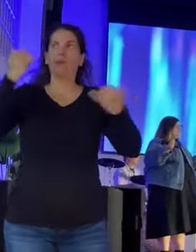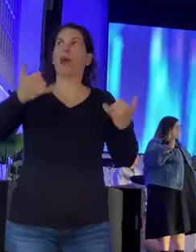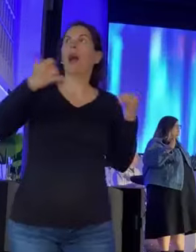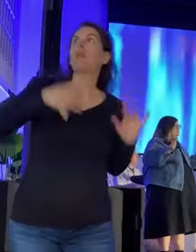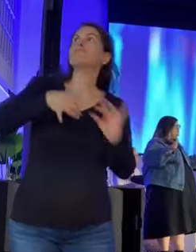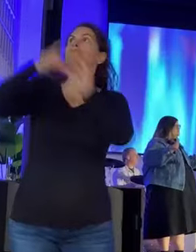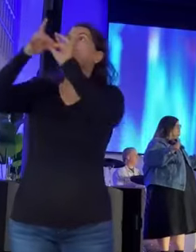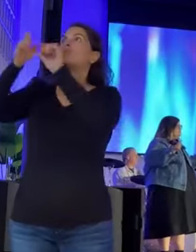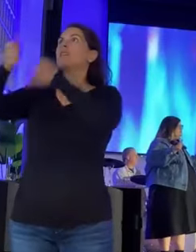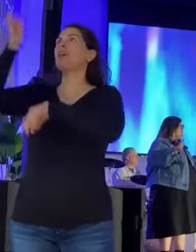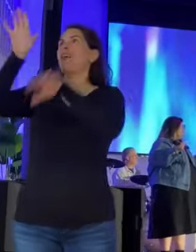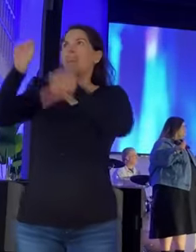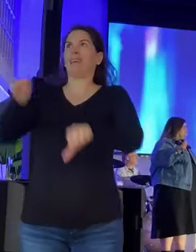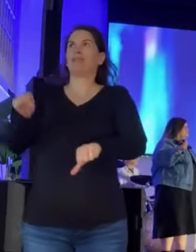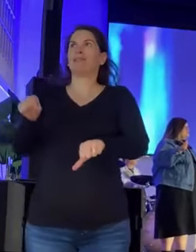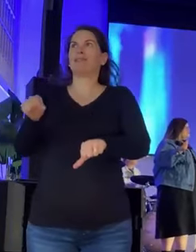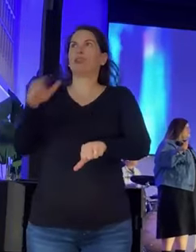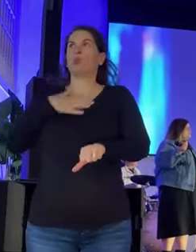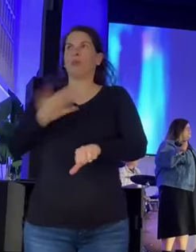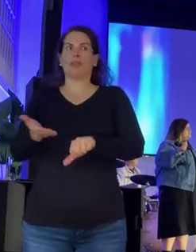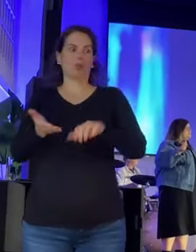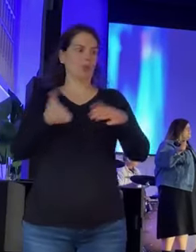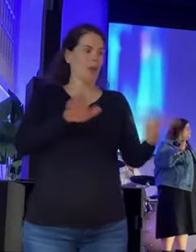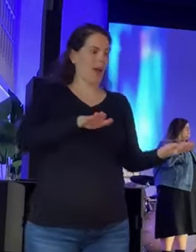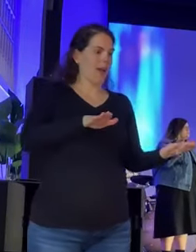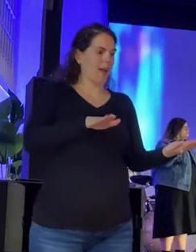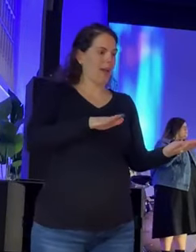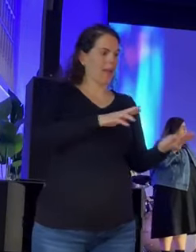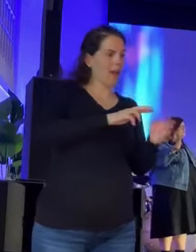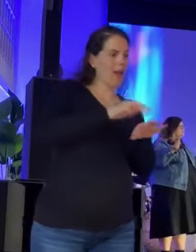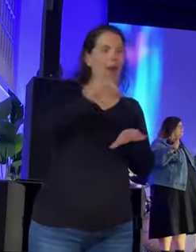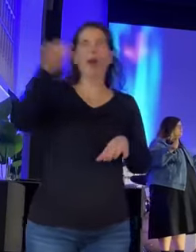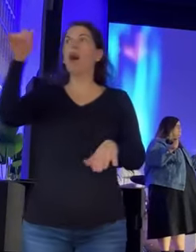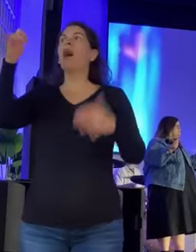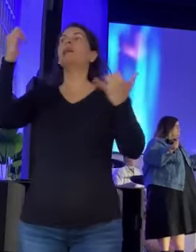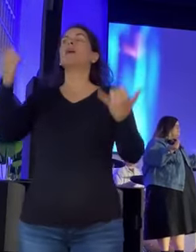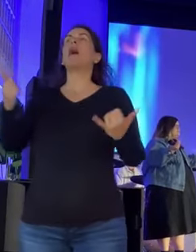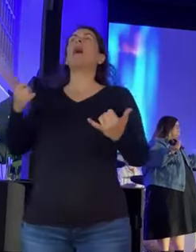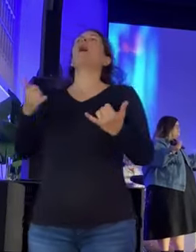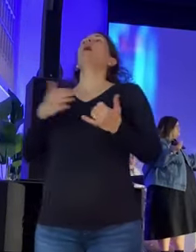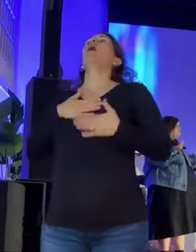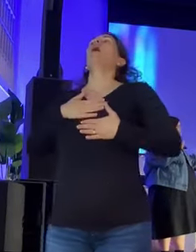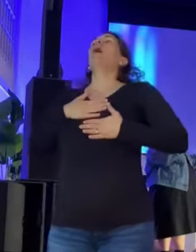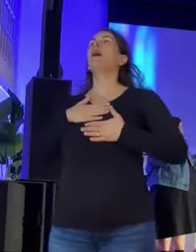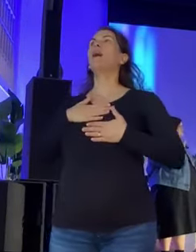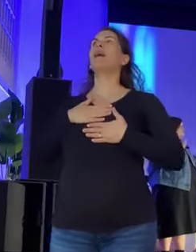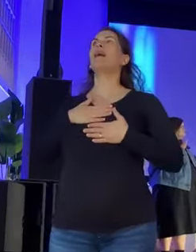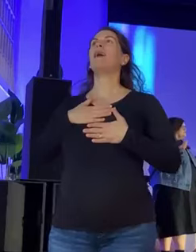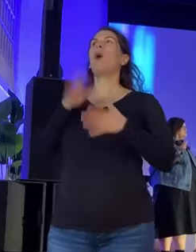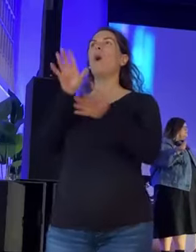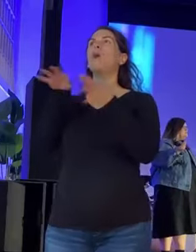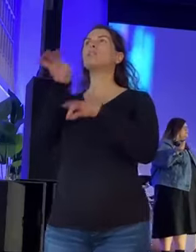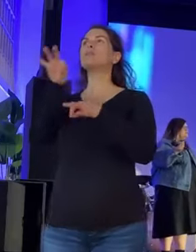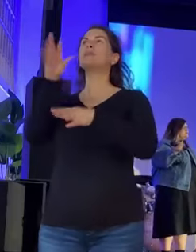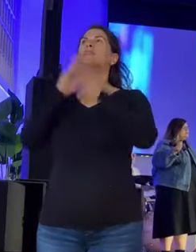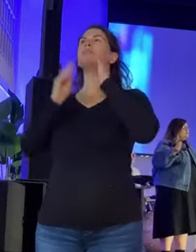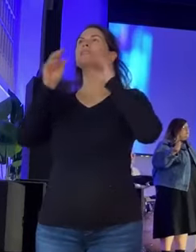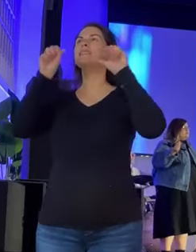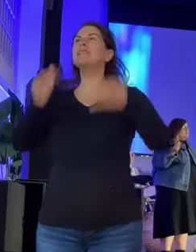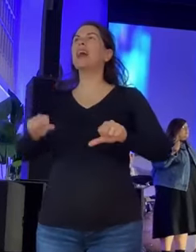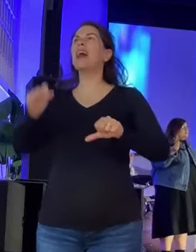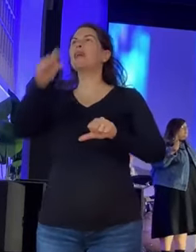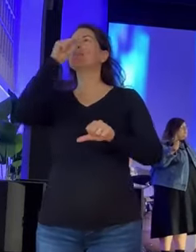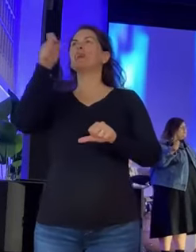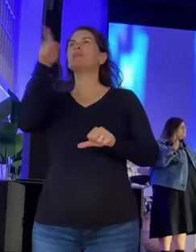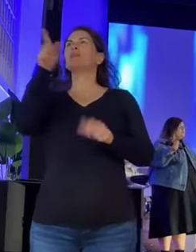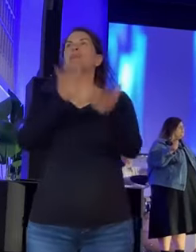through your sacrifice and through your resurrection, that we can stand in this place today and receive you, Holy Spirit. And God,